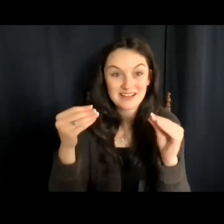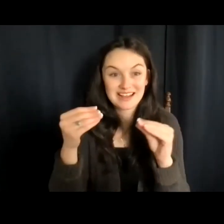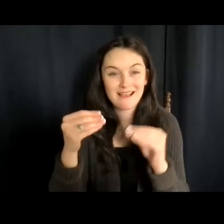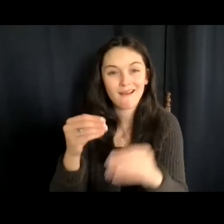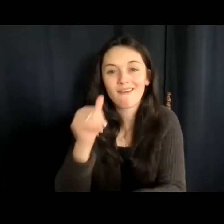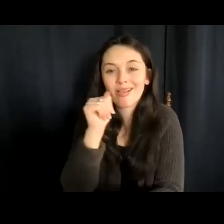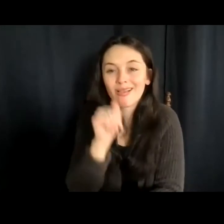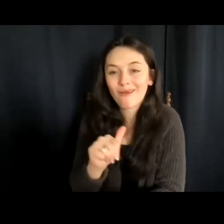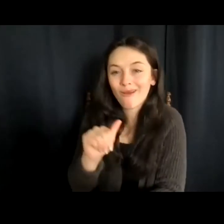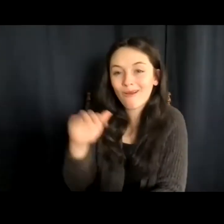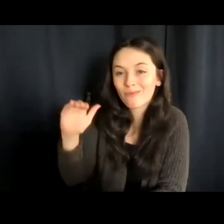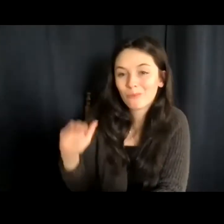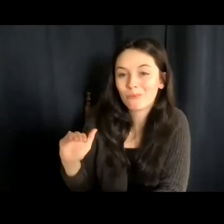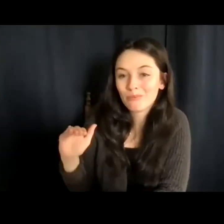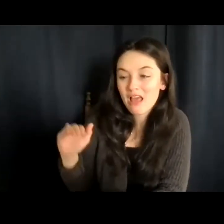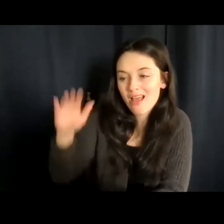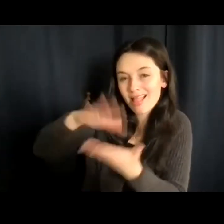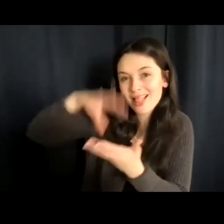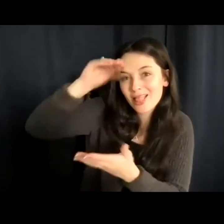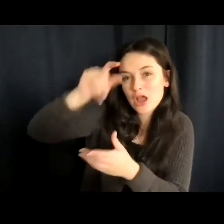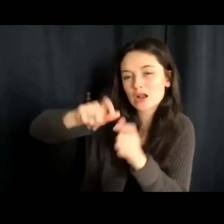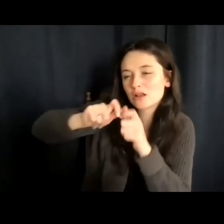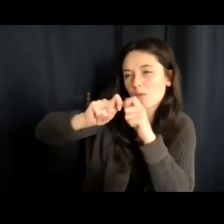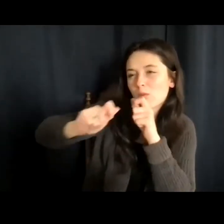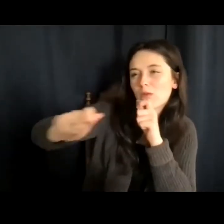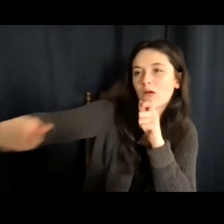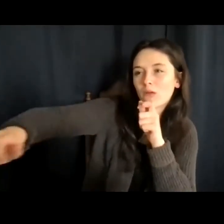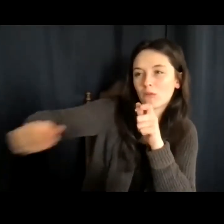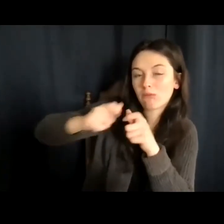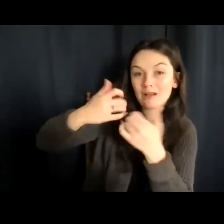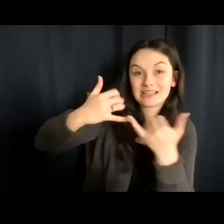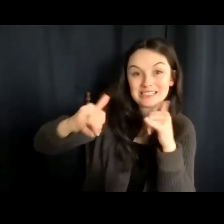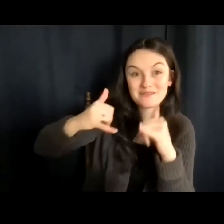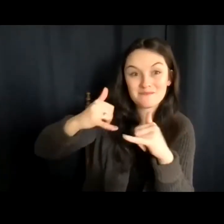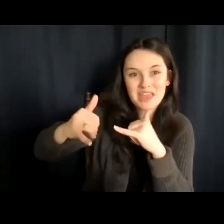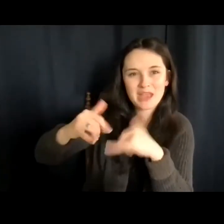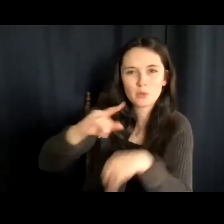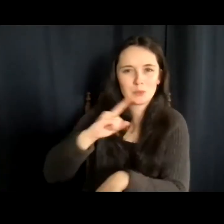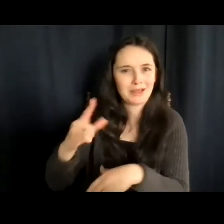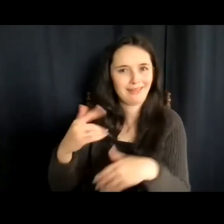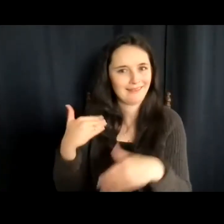the trombone of all instruments at a very young